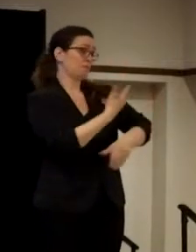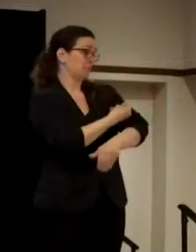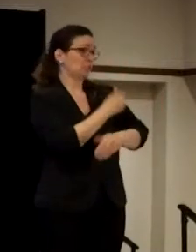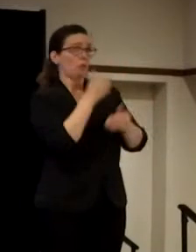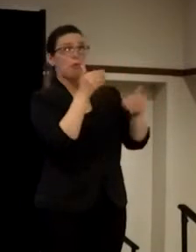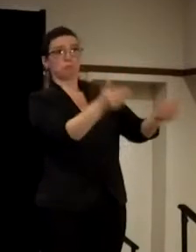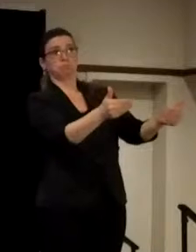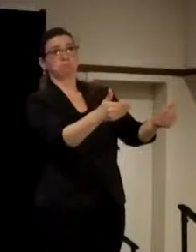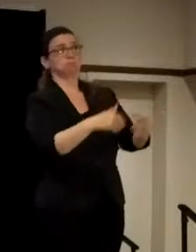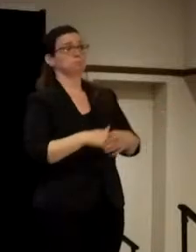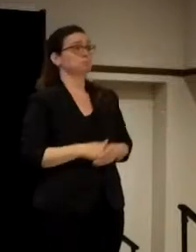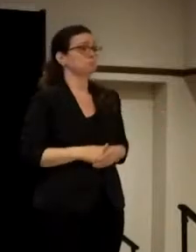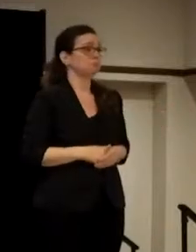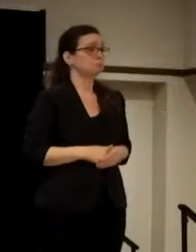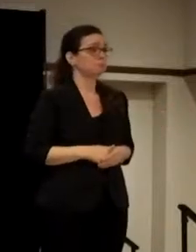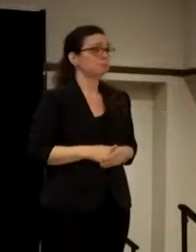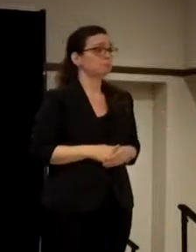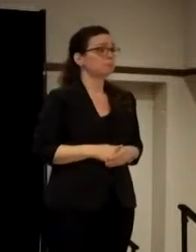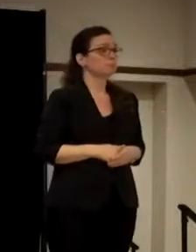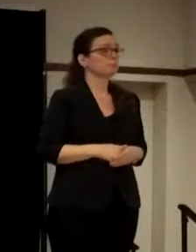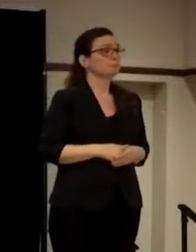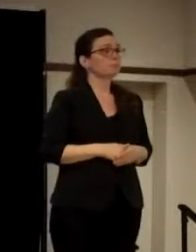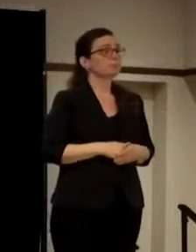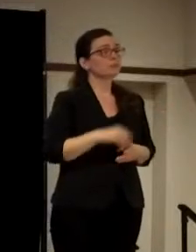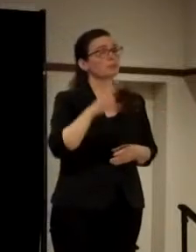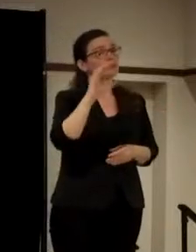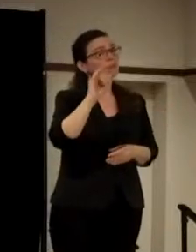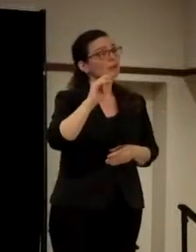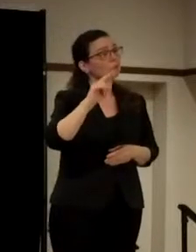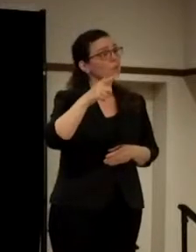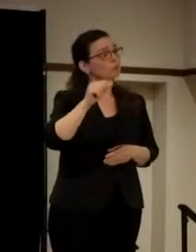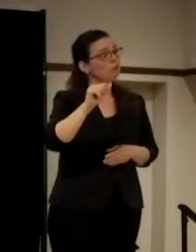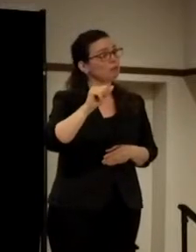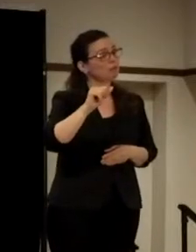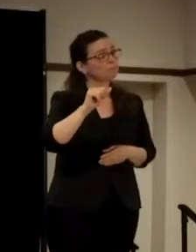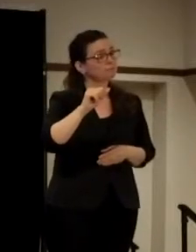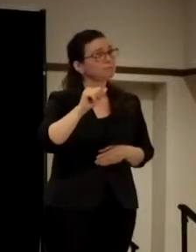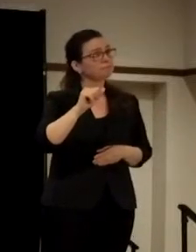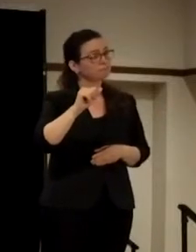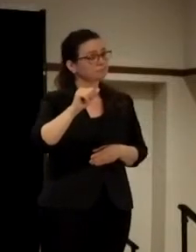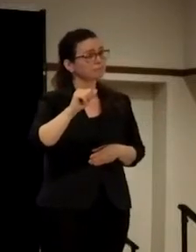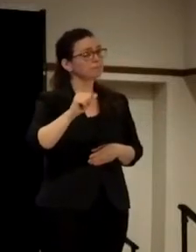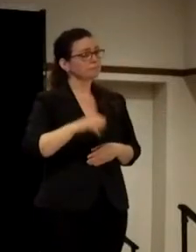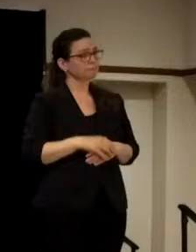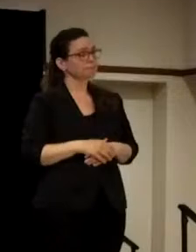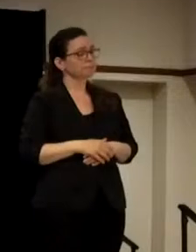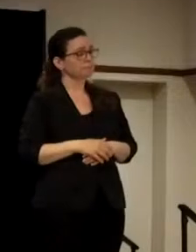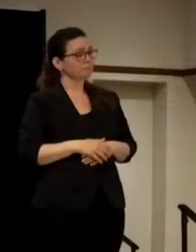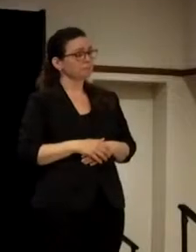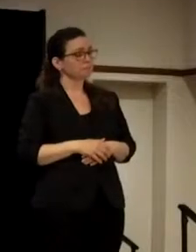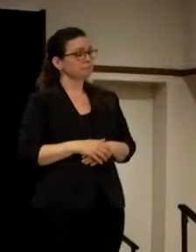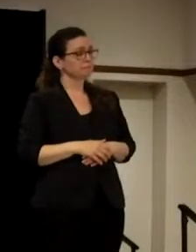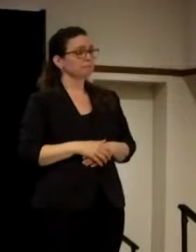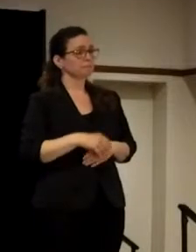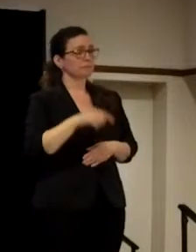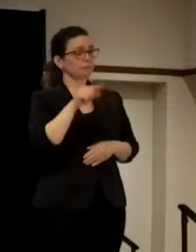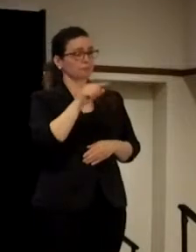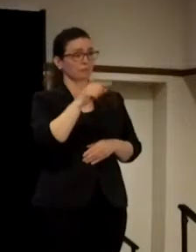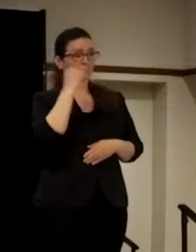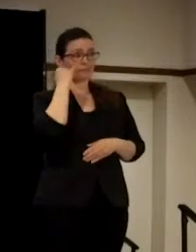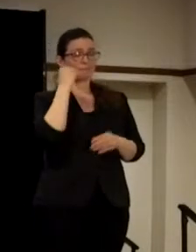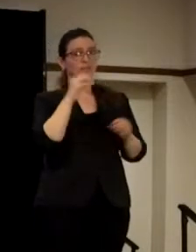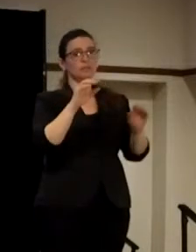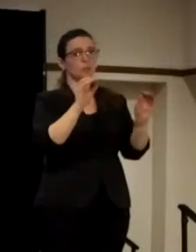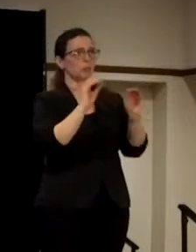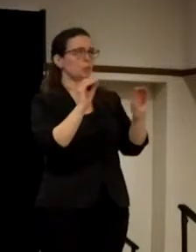So Cayuga Medical, our partner at the fshed ongov.net/Cayuga Medical, Monday through Friday, 9